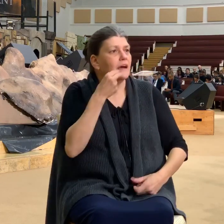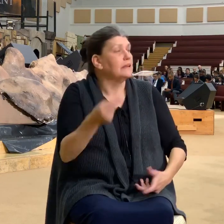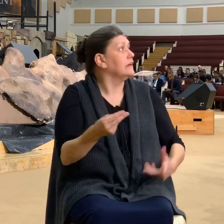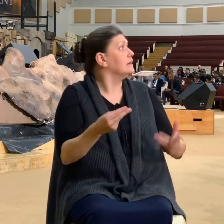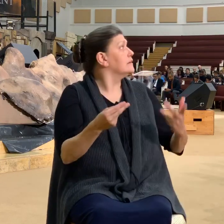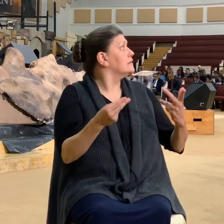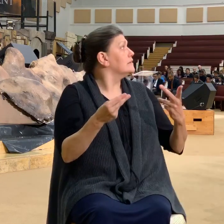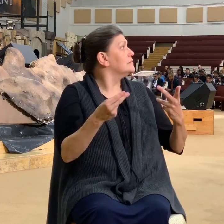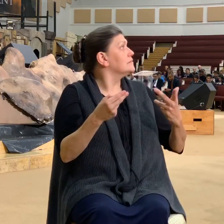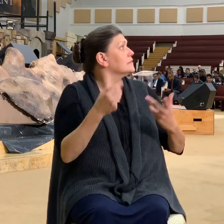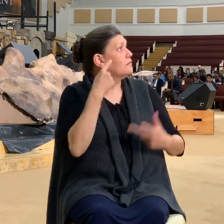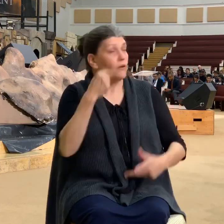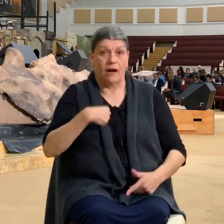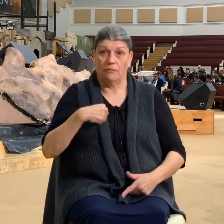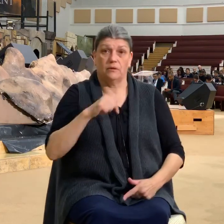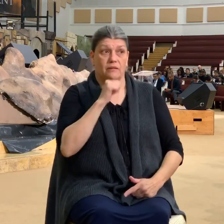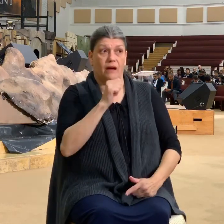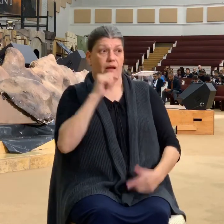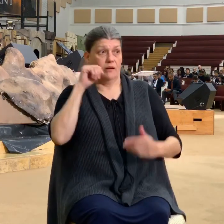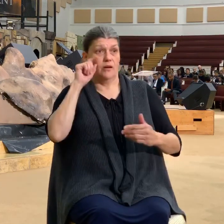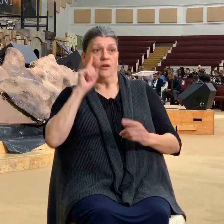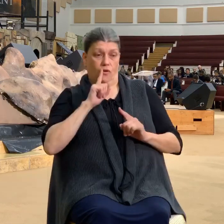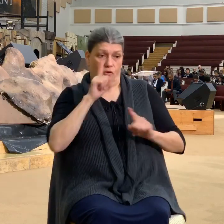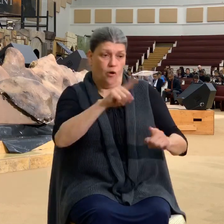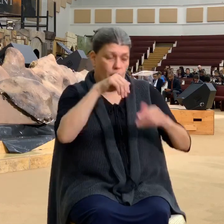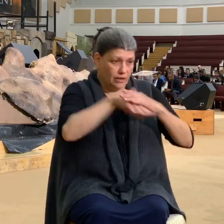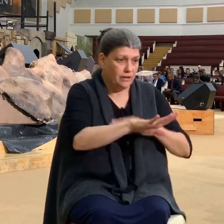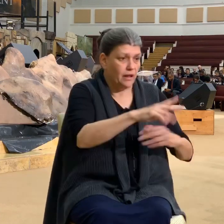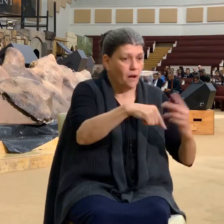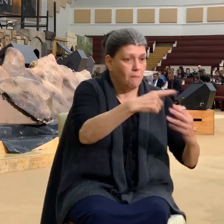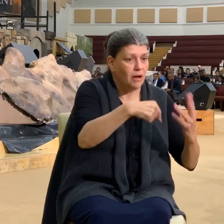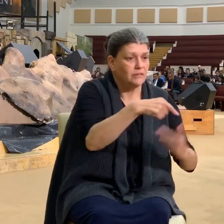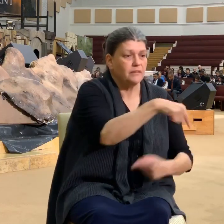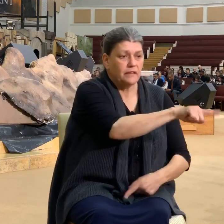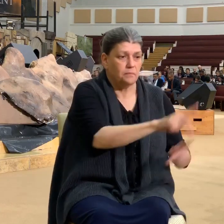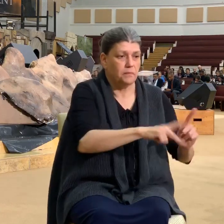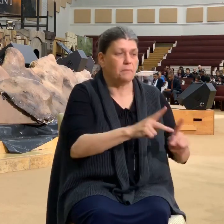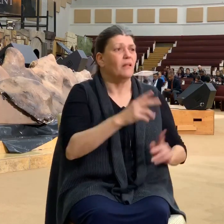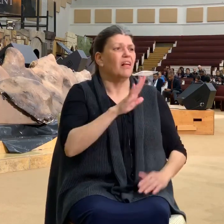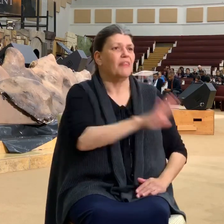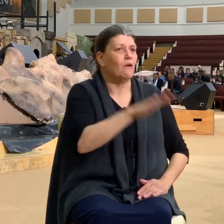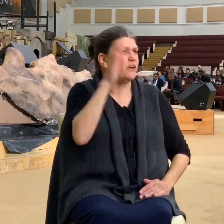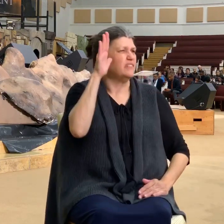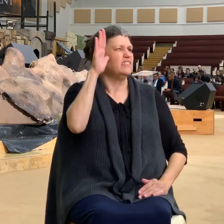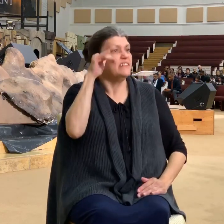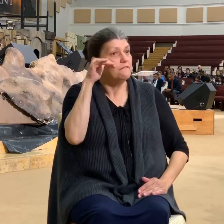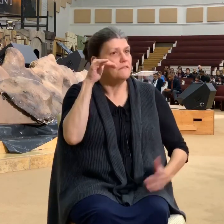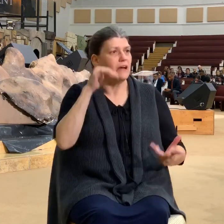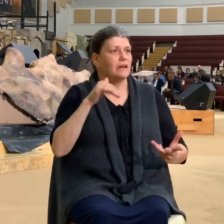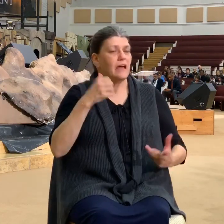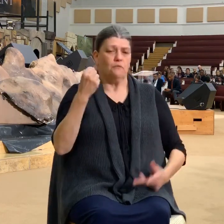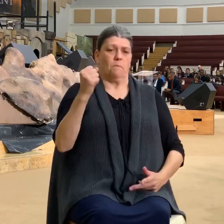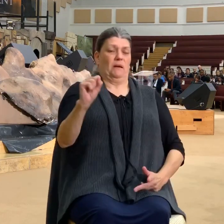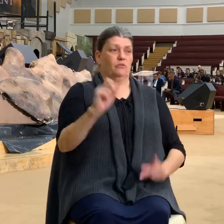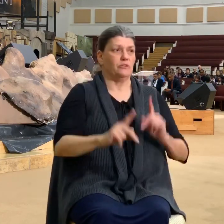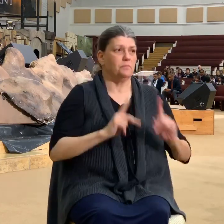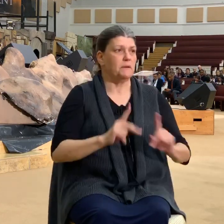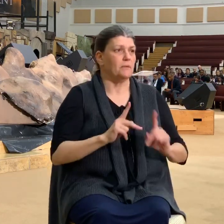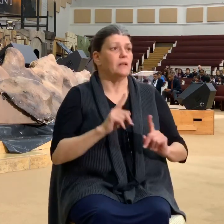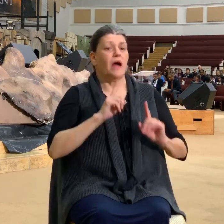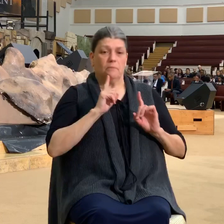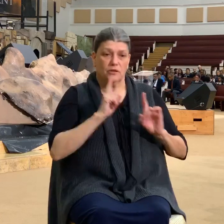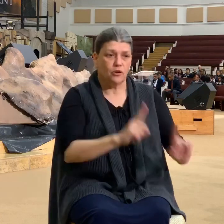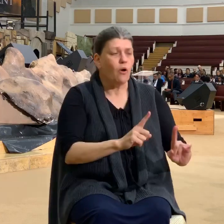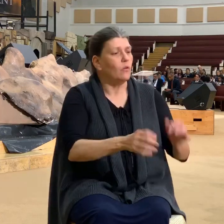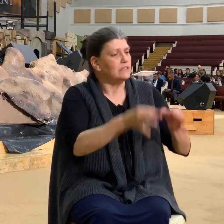his people, "for thou art a stiff-necked or rebellious people." He said, I can't come. I'm going to go judge. I'm going